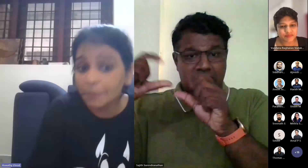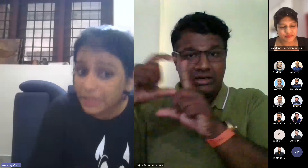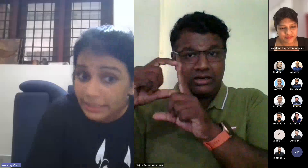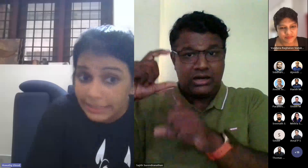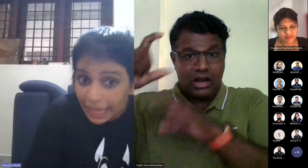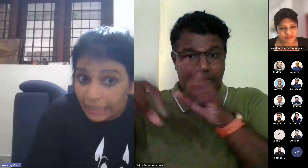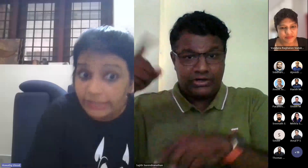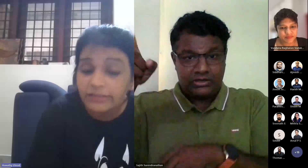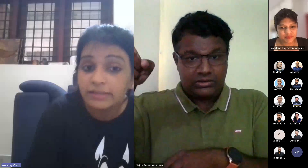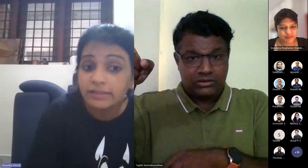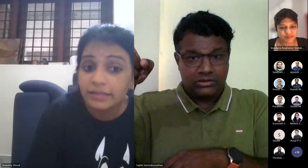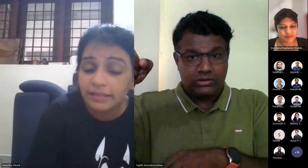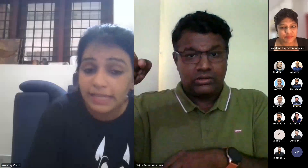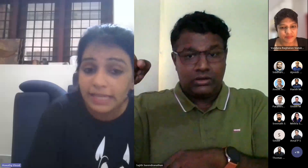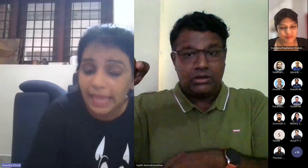there's a company, DAD,